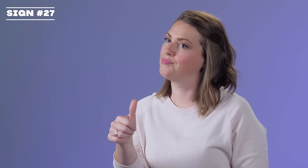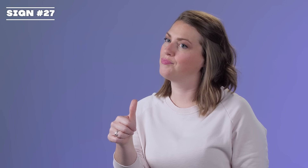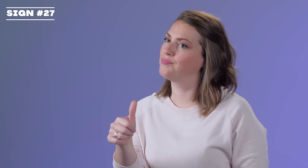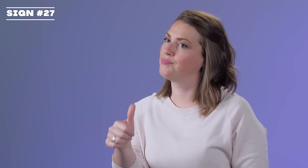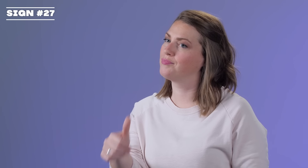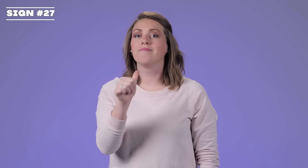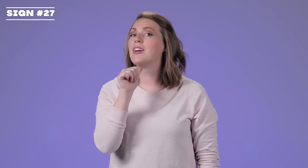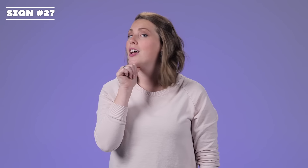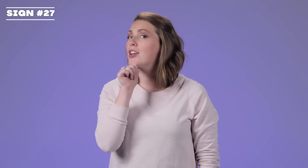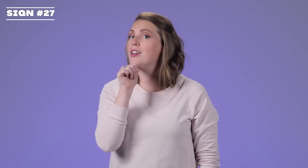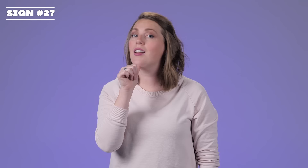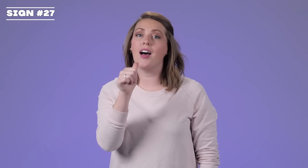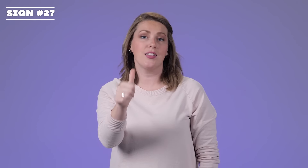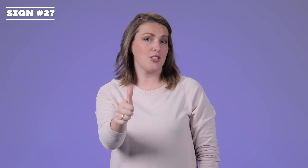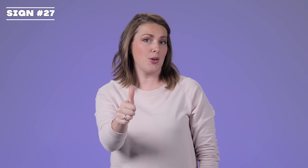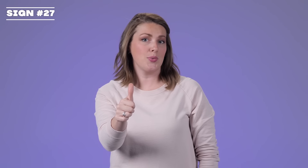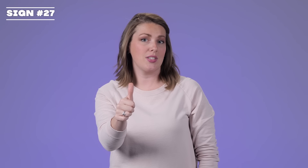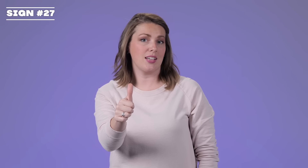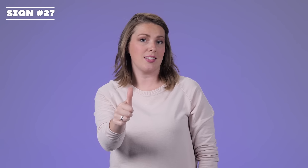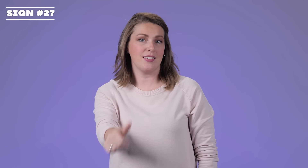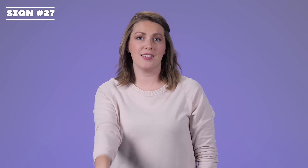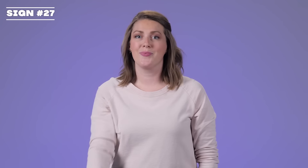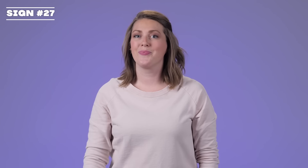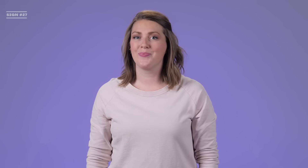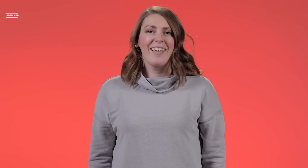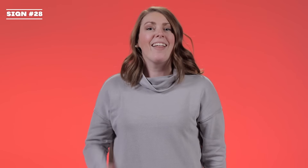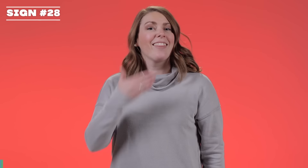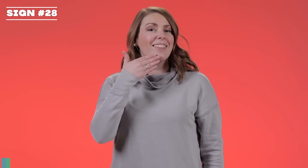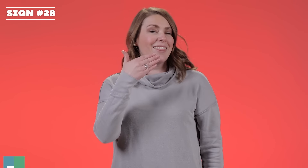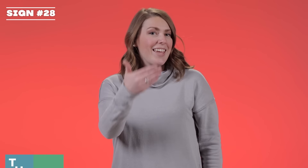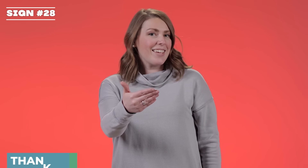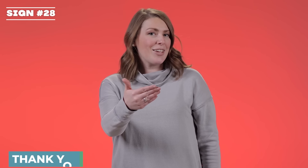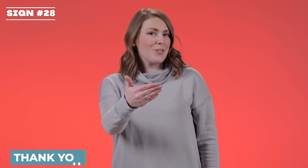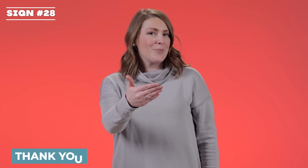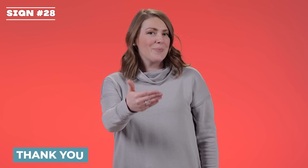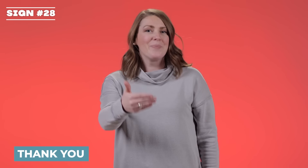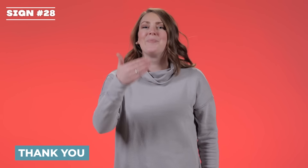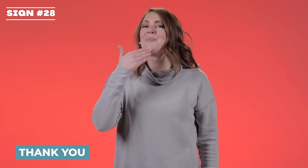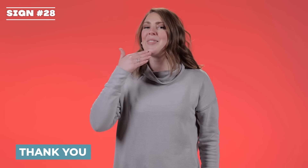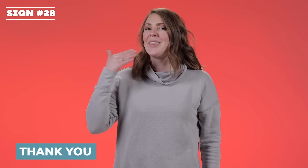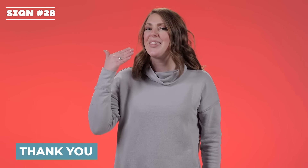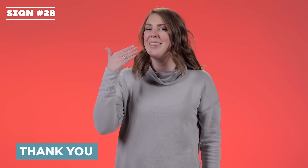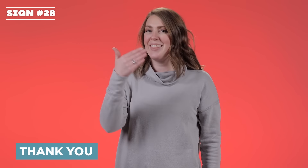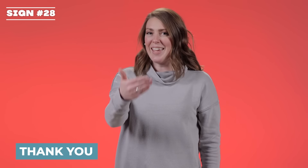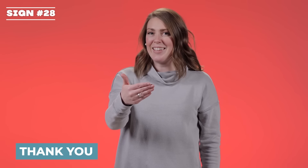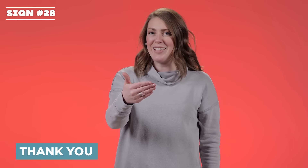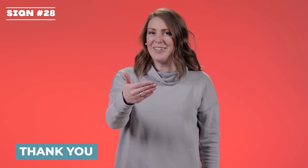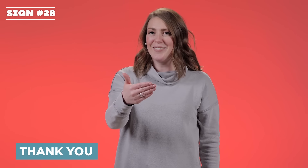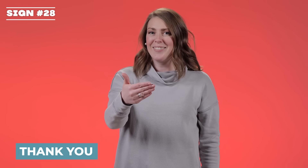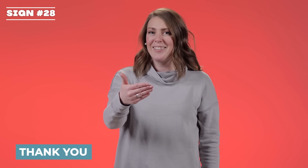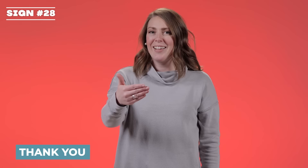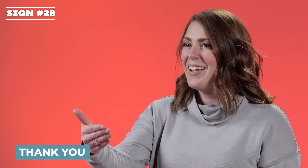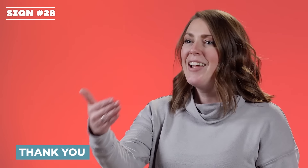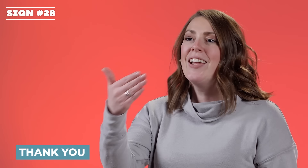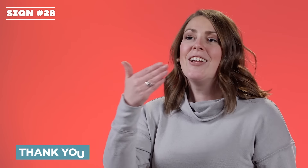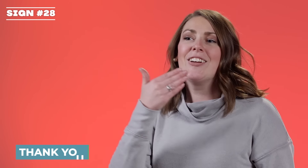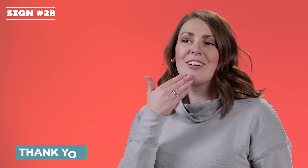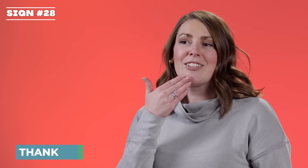chin. Not, don't, doesn't. Thank you. Thank you. Your